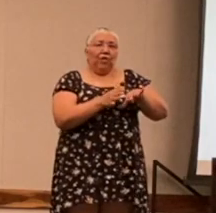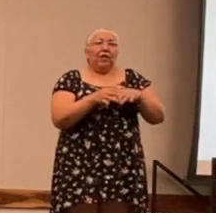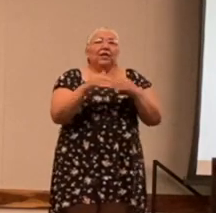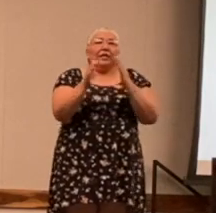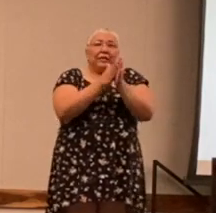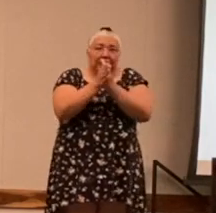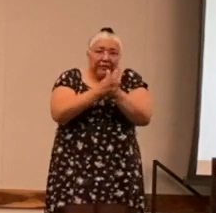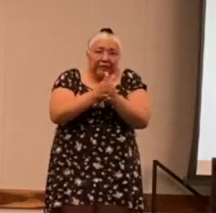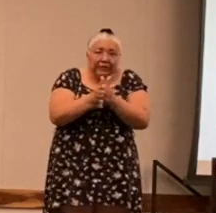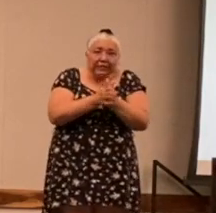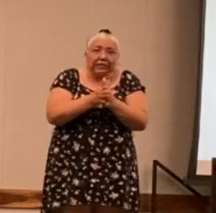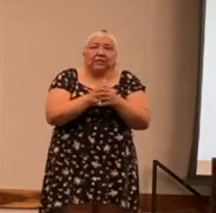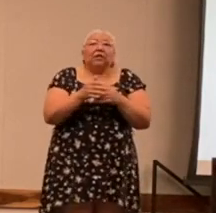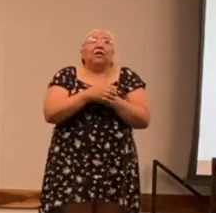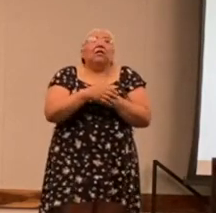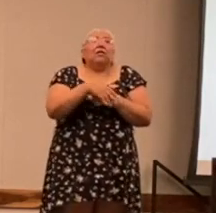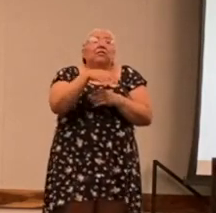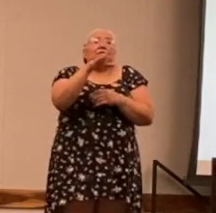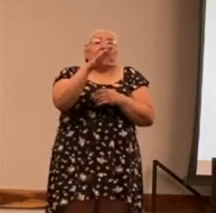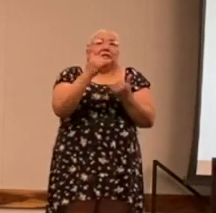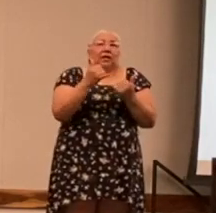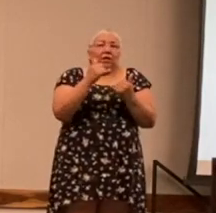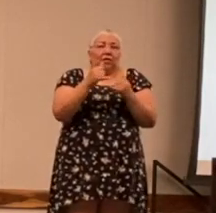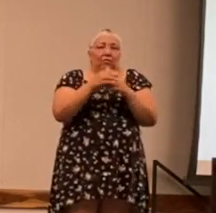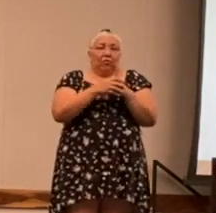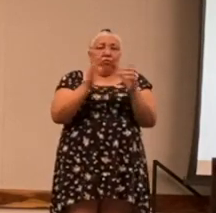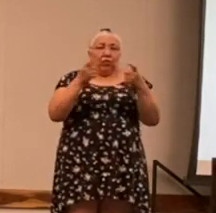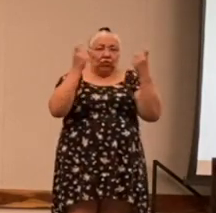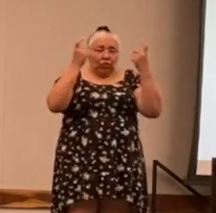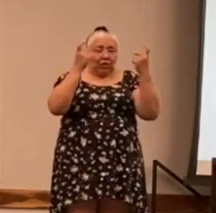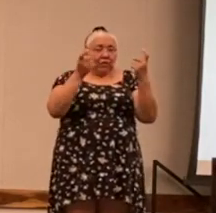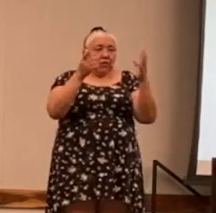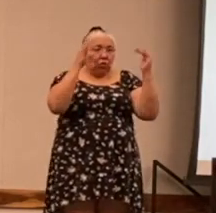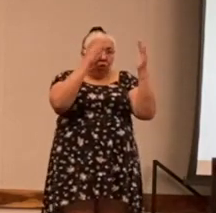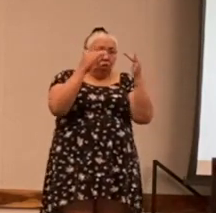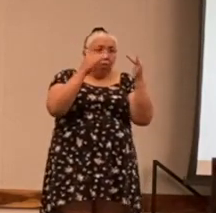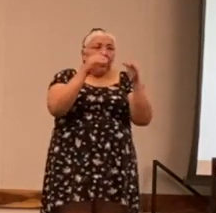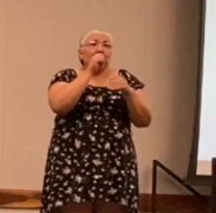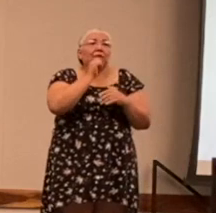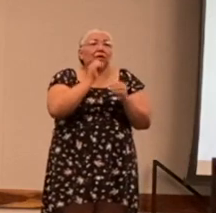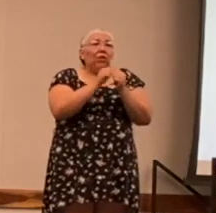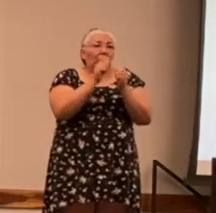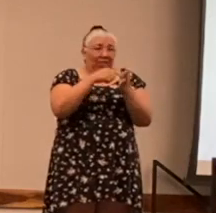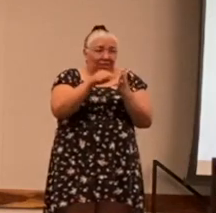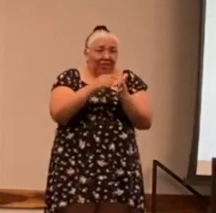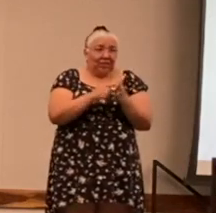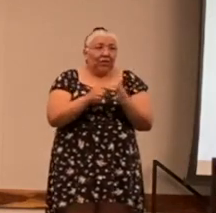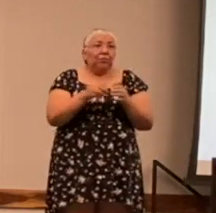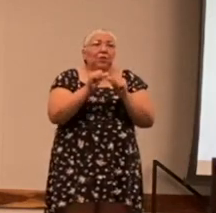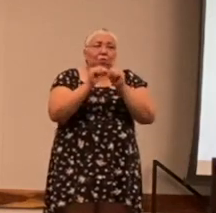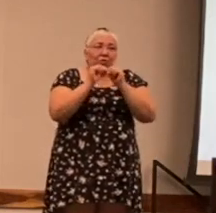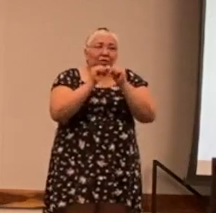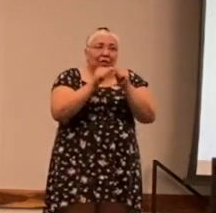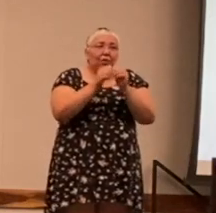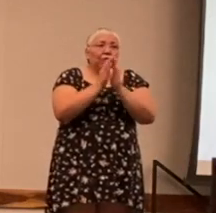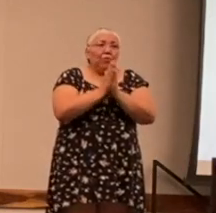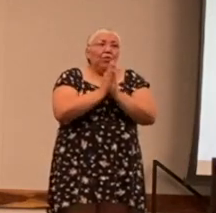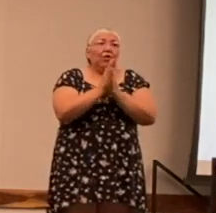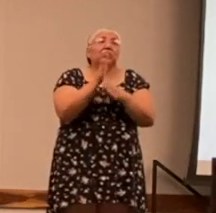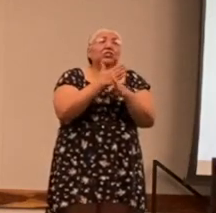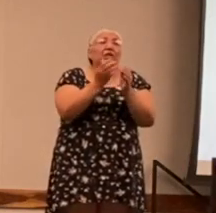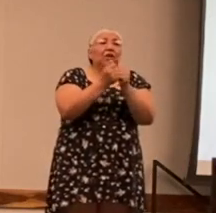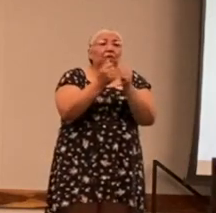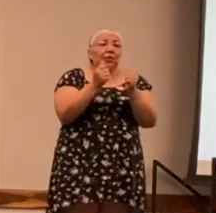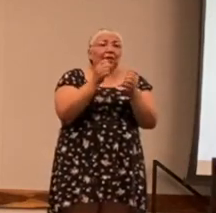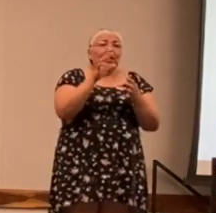Spirit. Serve the Lord. Rejoice in hope. Be patient in affliction. Be persistent in prayer. Share with the saints